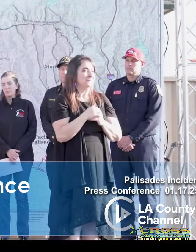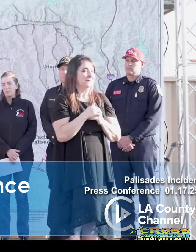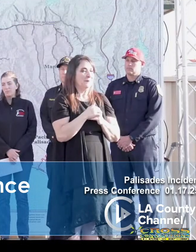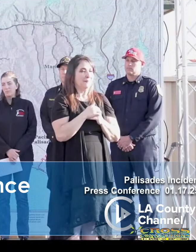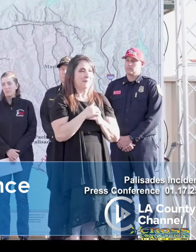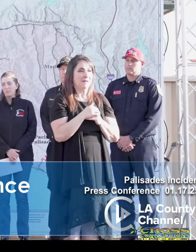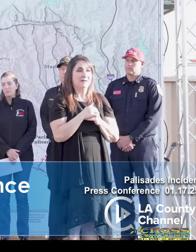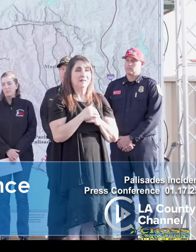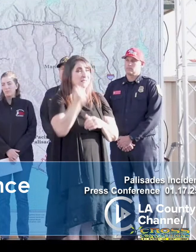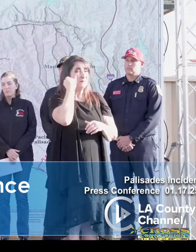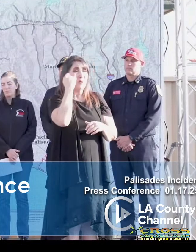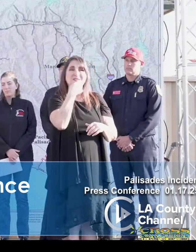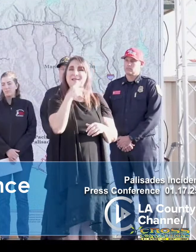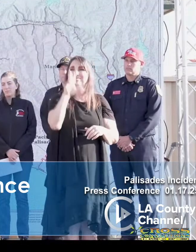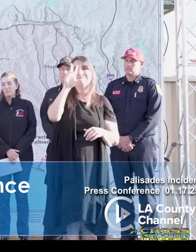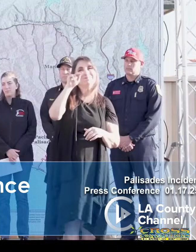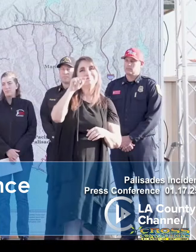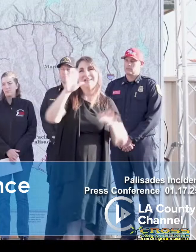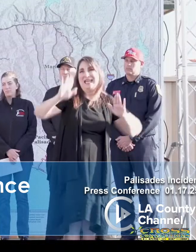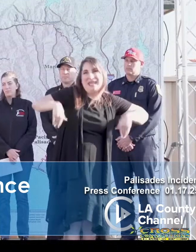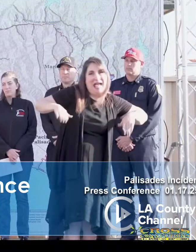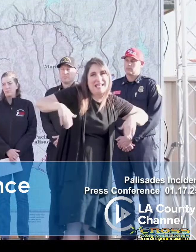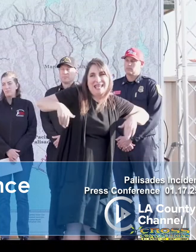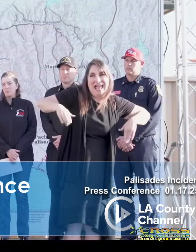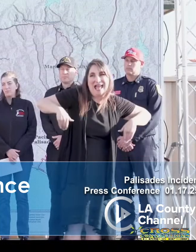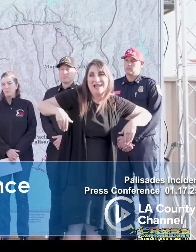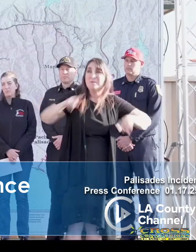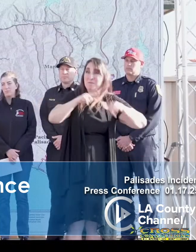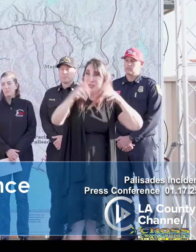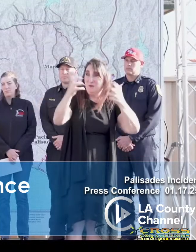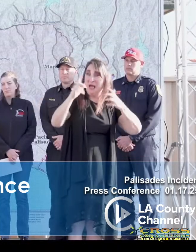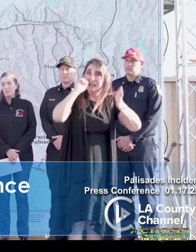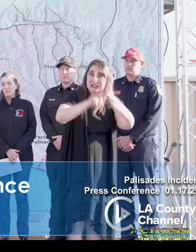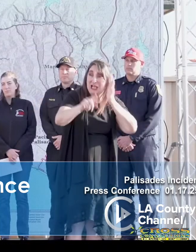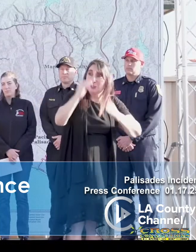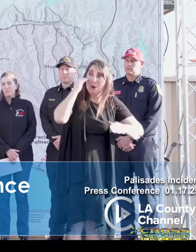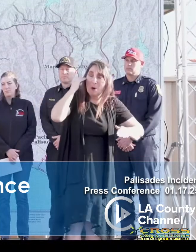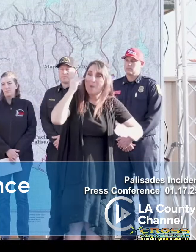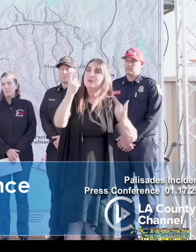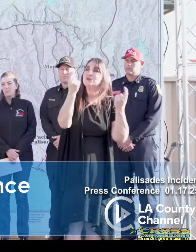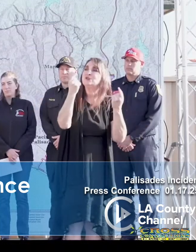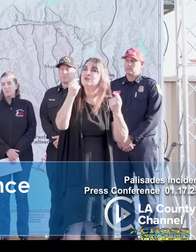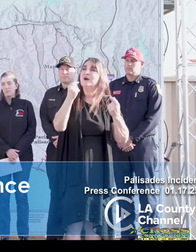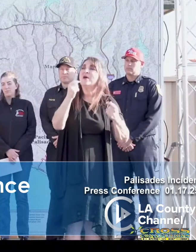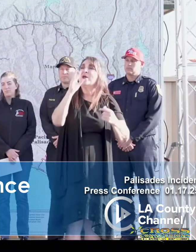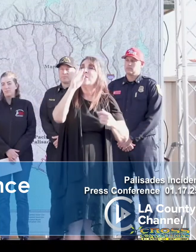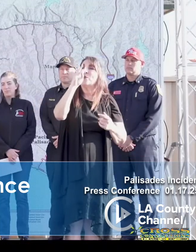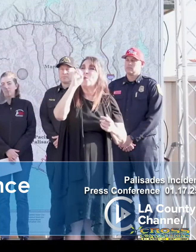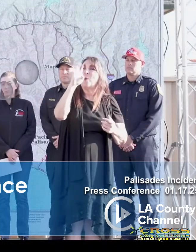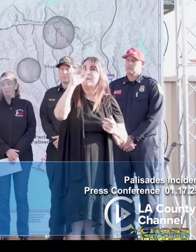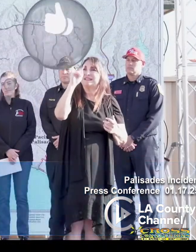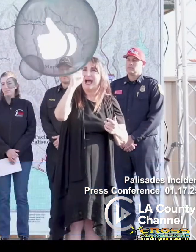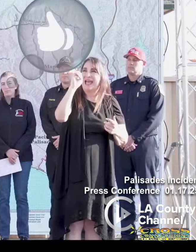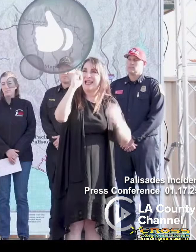If you can't get in, you're going to want to check on your home by looking at the website at the bottom